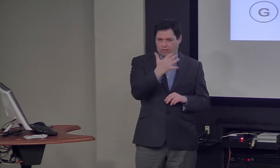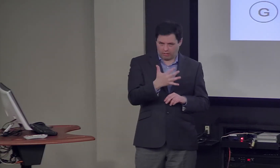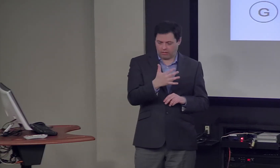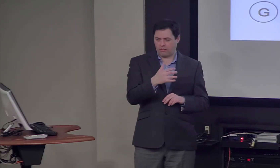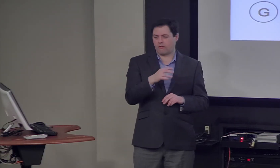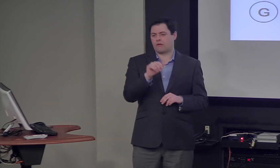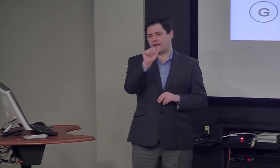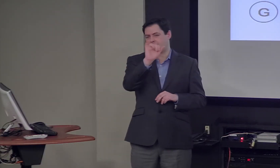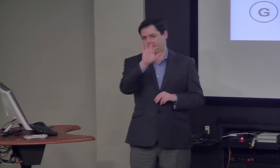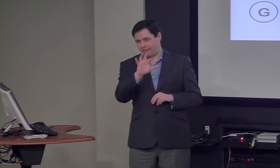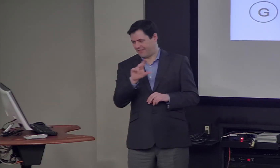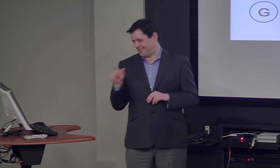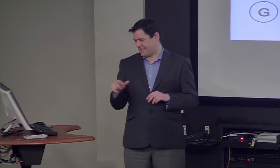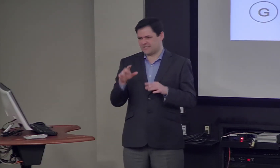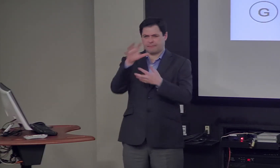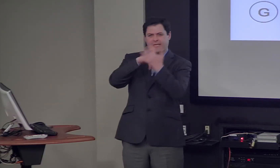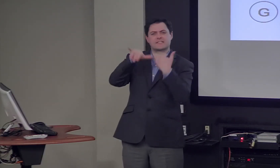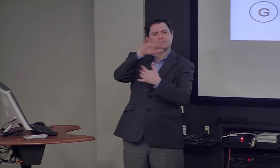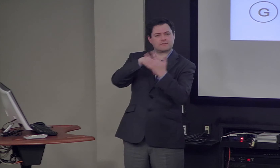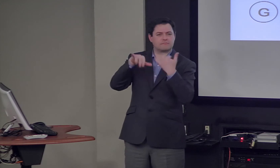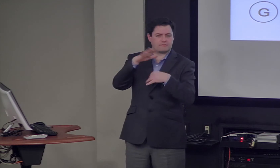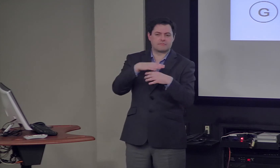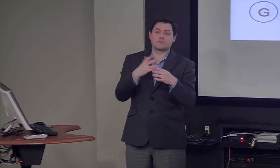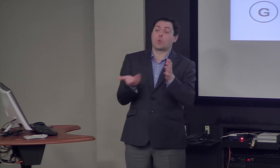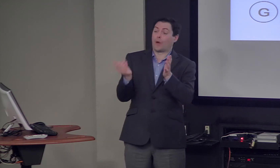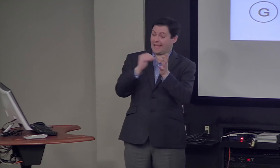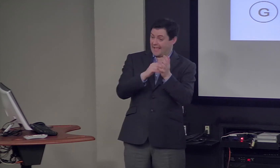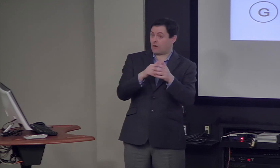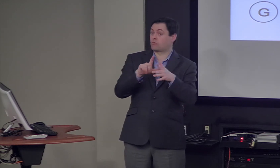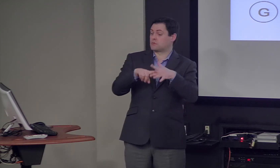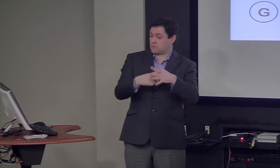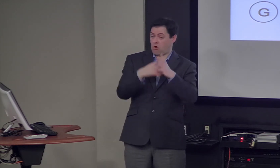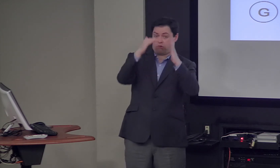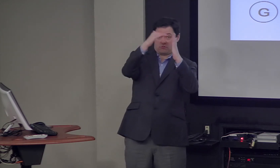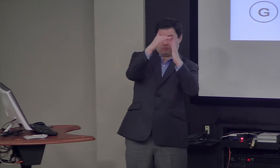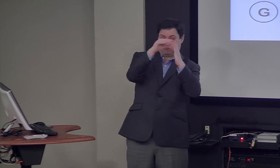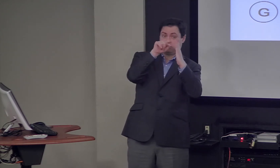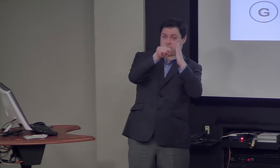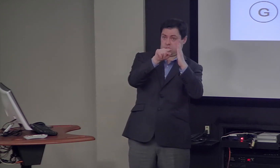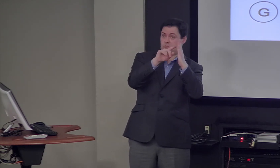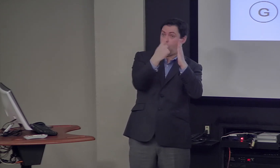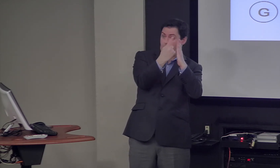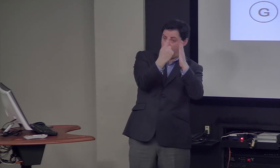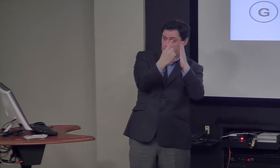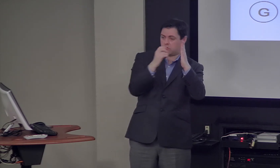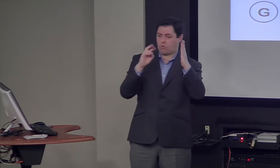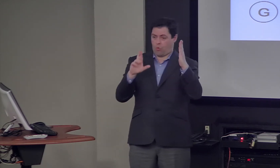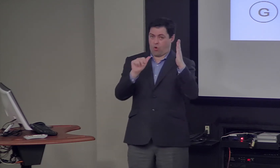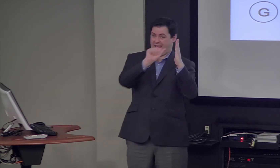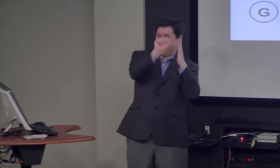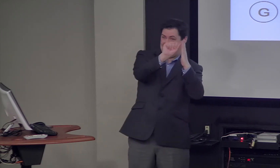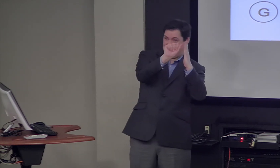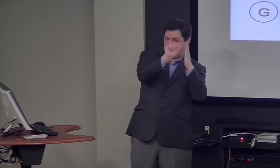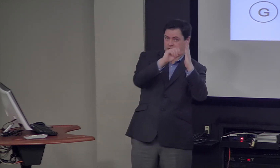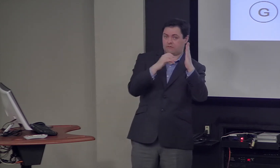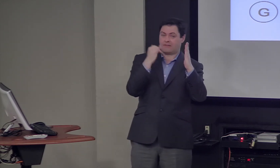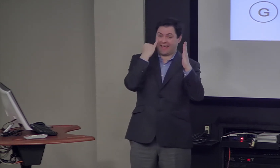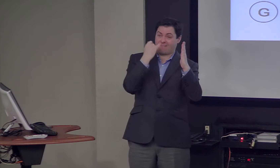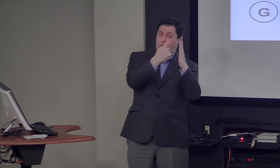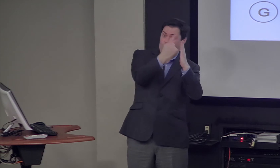Remember before, this connections test just had letters or numbers, and this has a mixture of both. Same process you